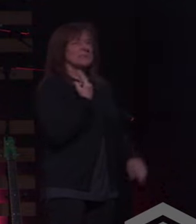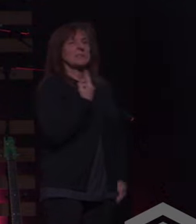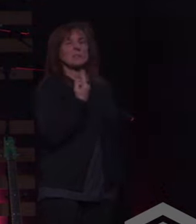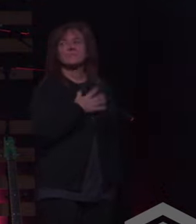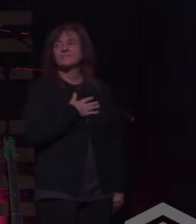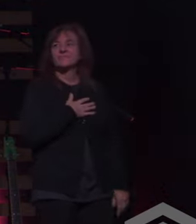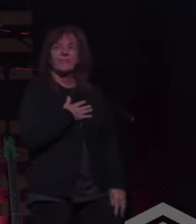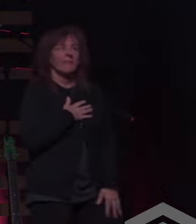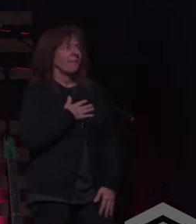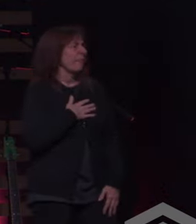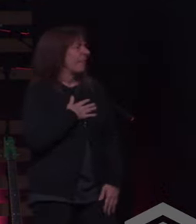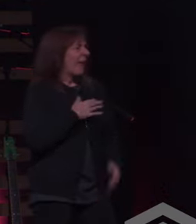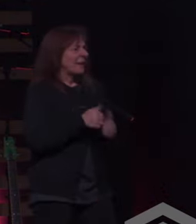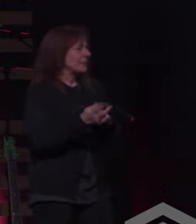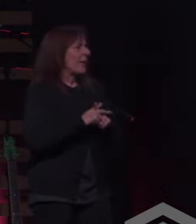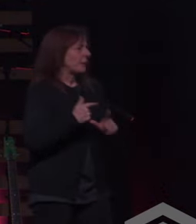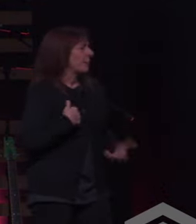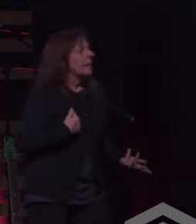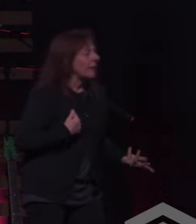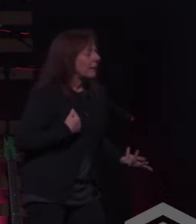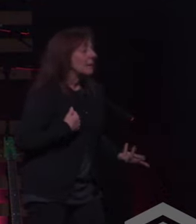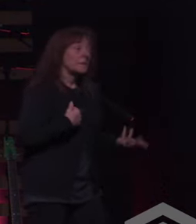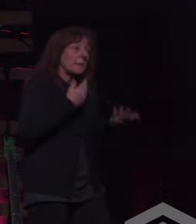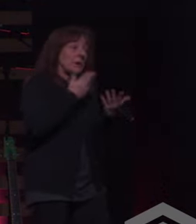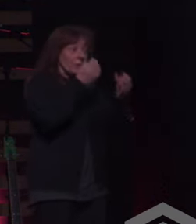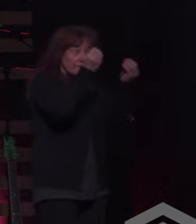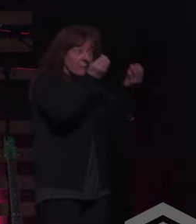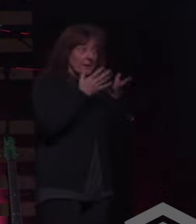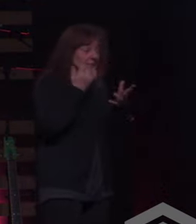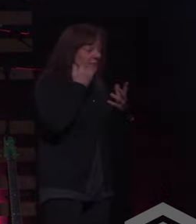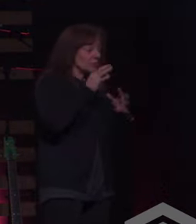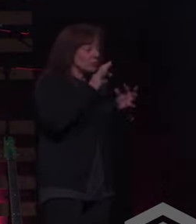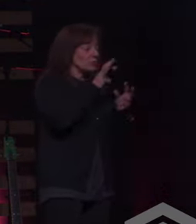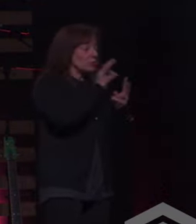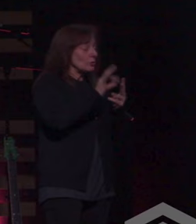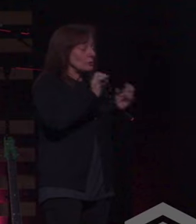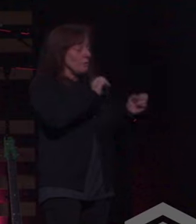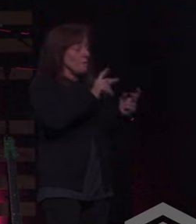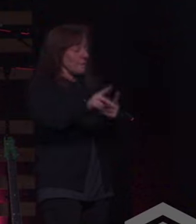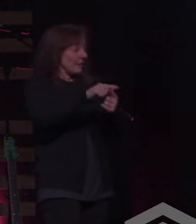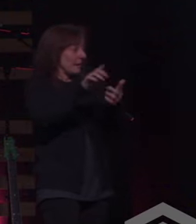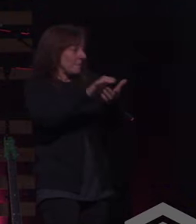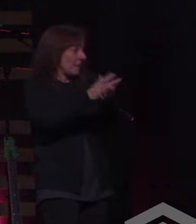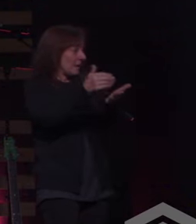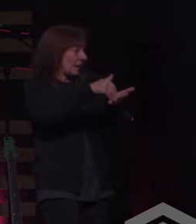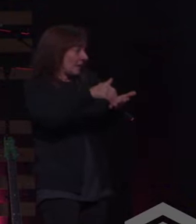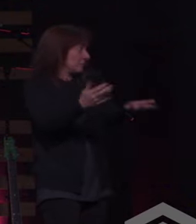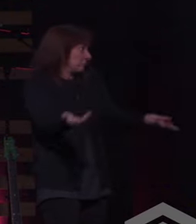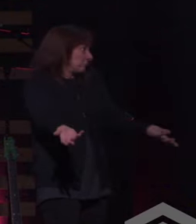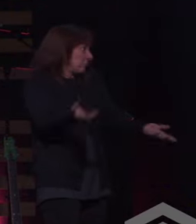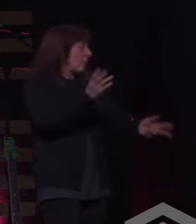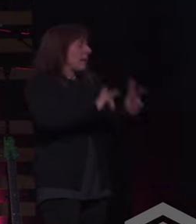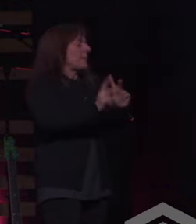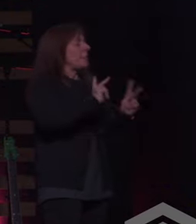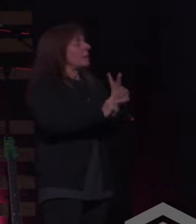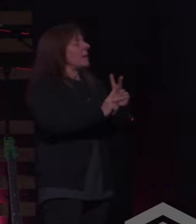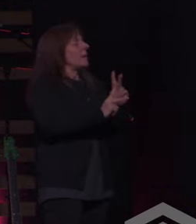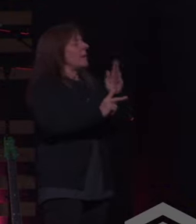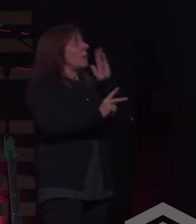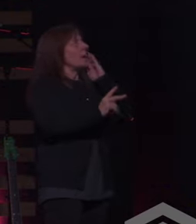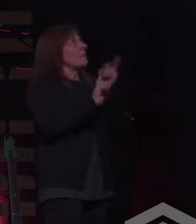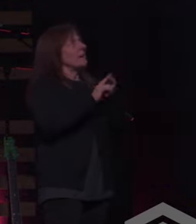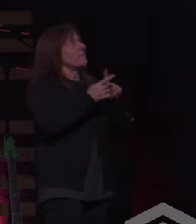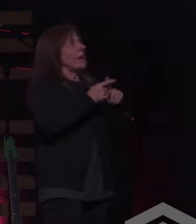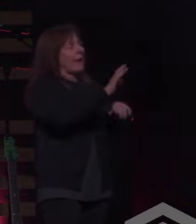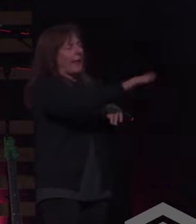how does this apply to me? Well, this could be some good information if you choose to step back into this. Or again, there may be people that you know who are walking through